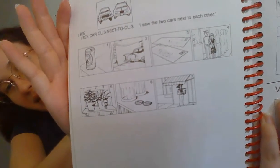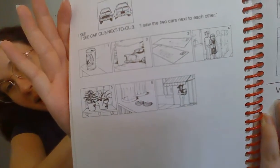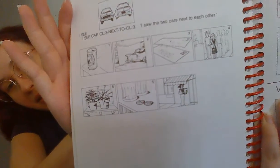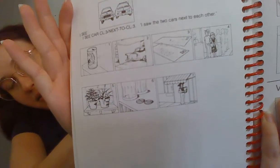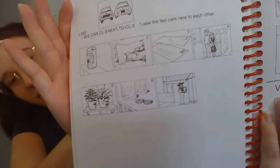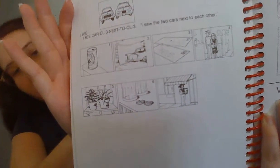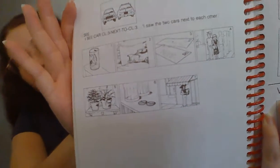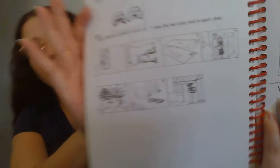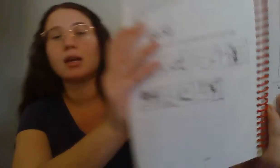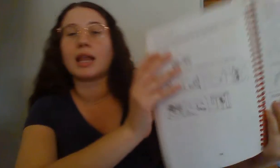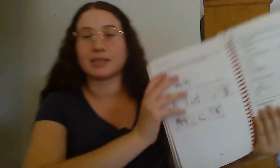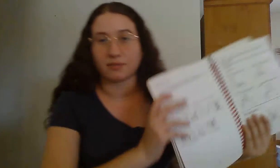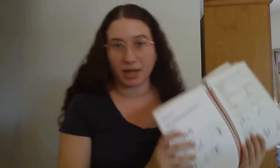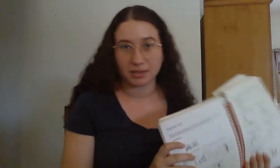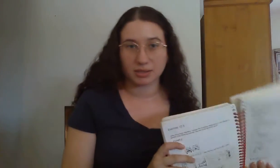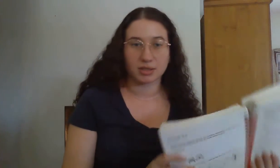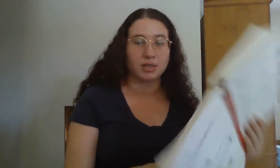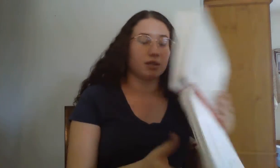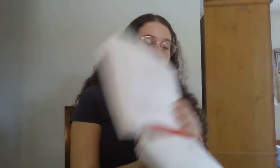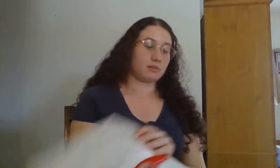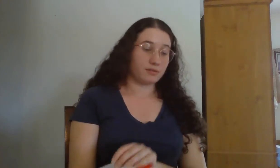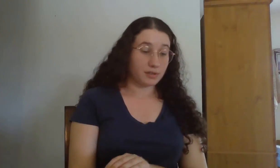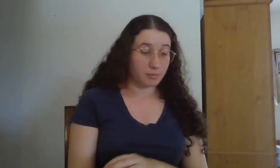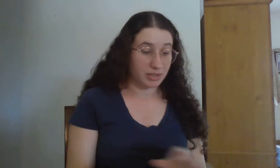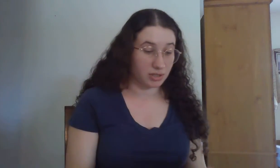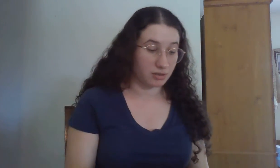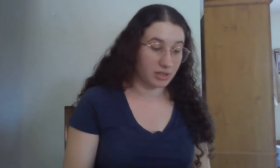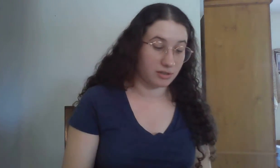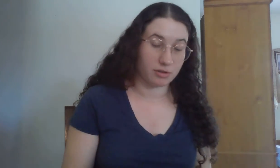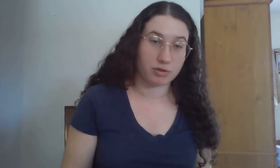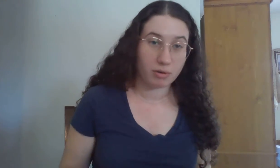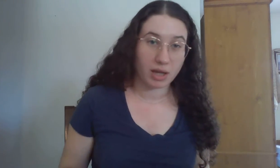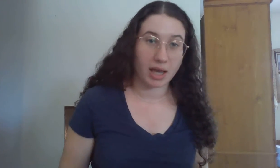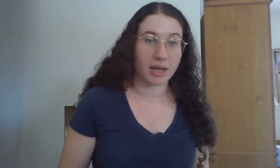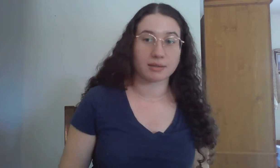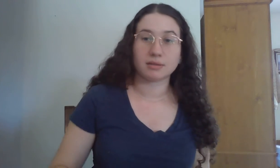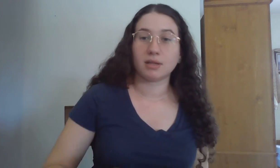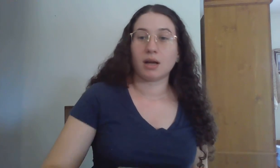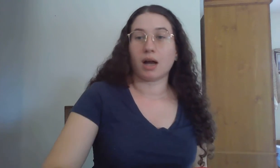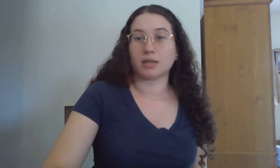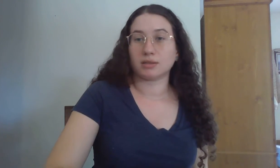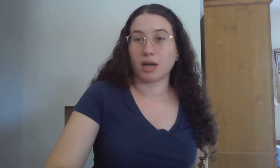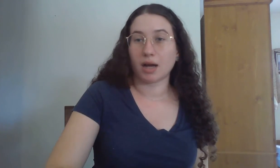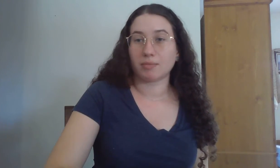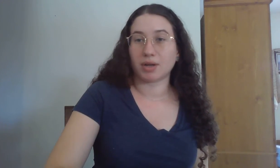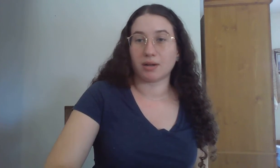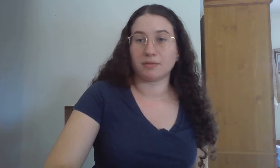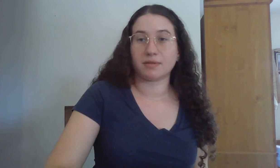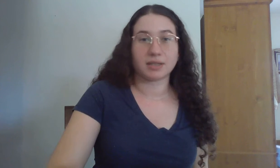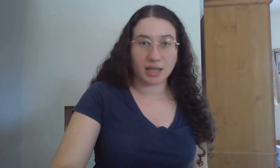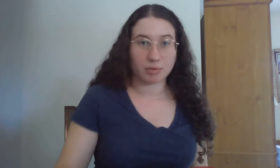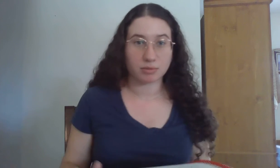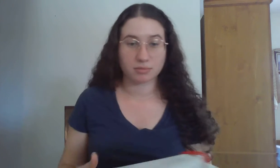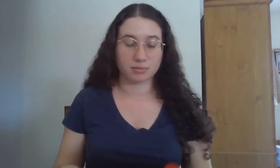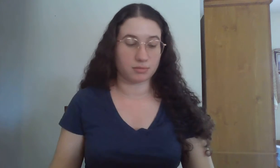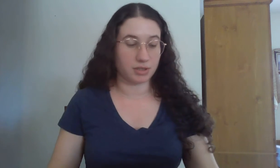sign this using classifiers? So the first picture is a soda can on top of a table. Right? So